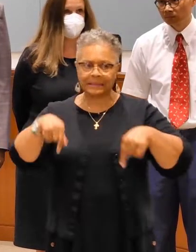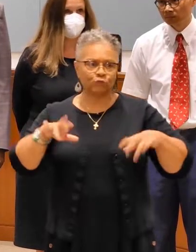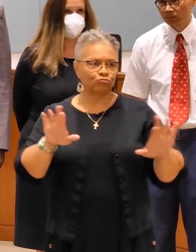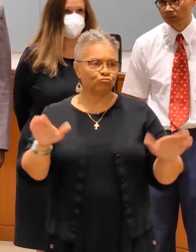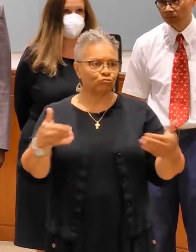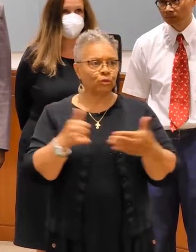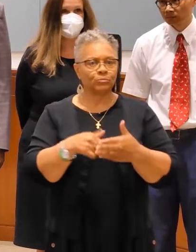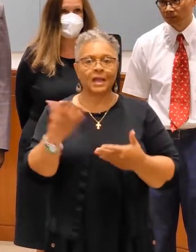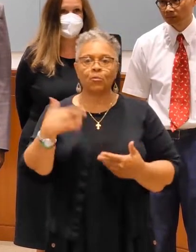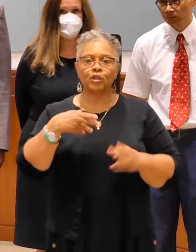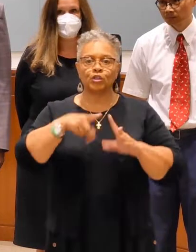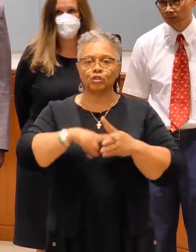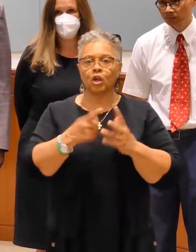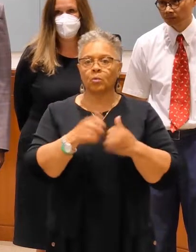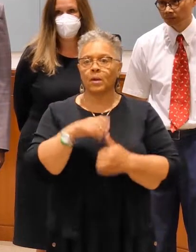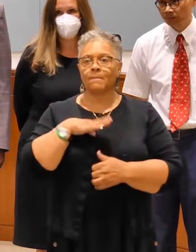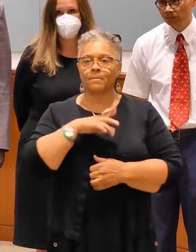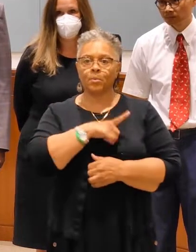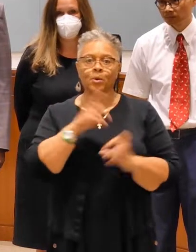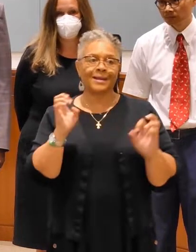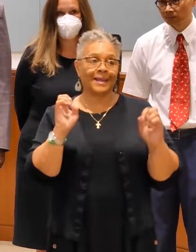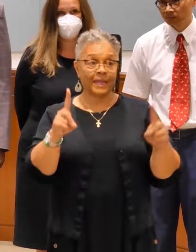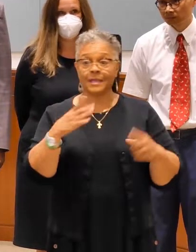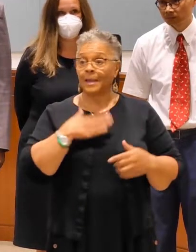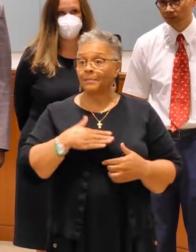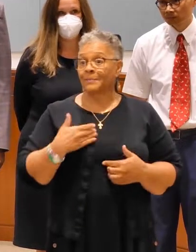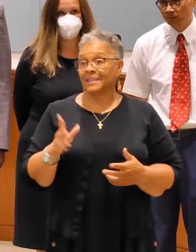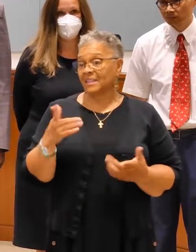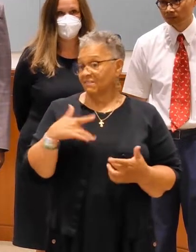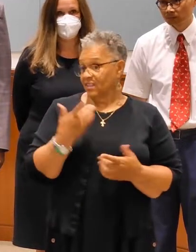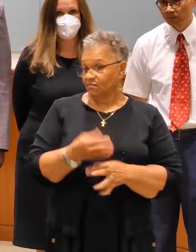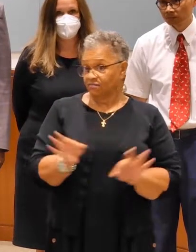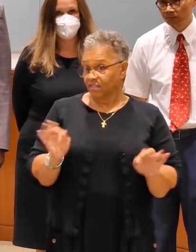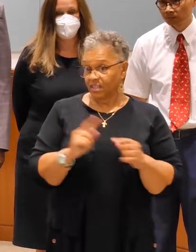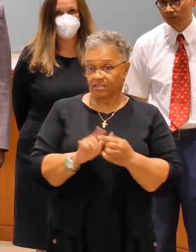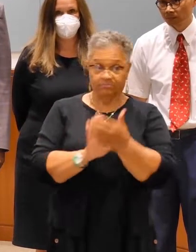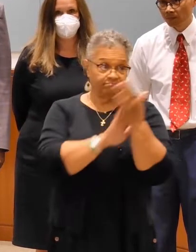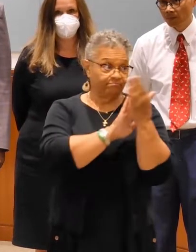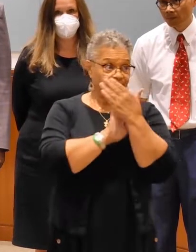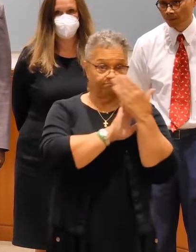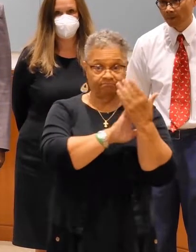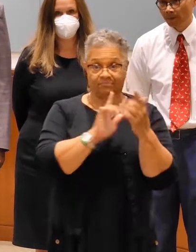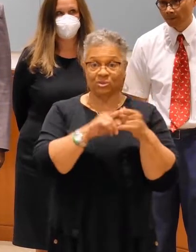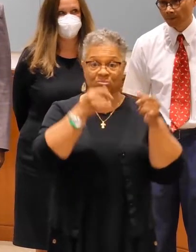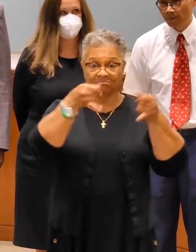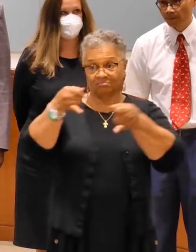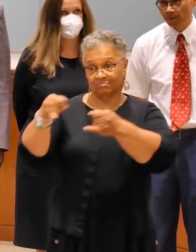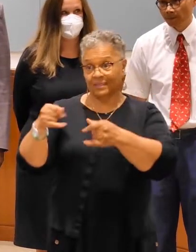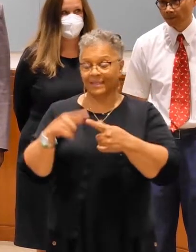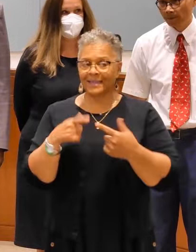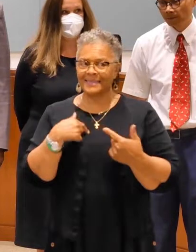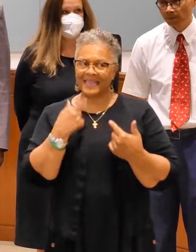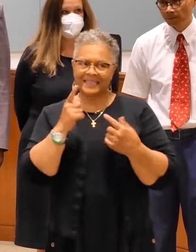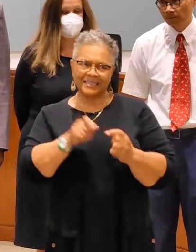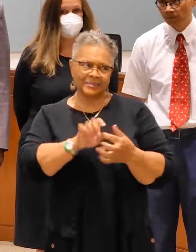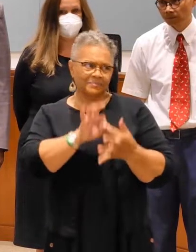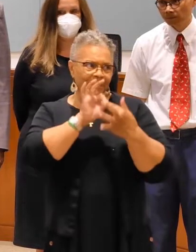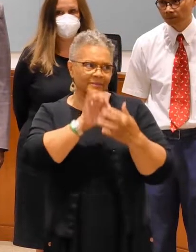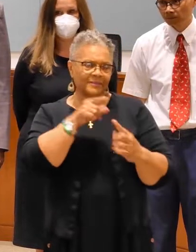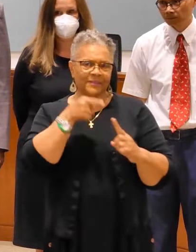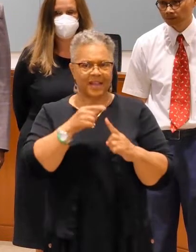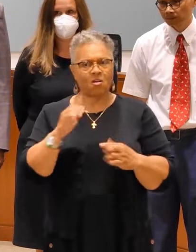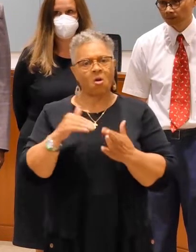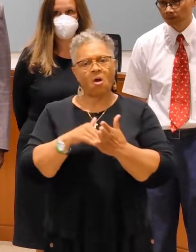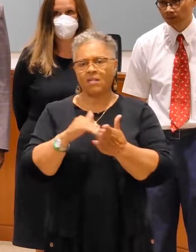want to start with our Board of Education, and feel free to give applause to individuals because I particularly feel that